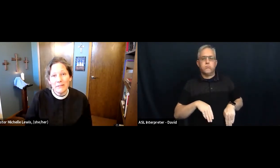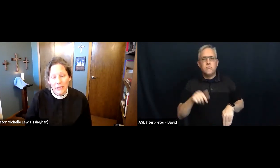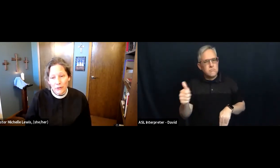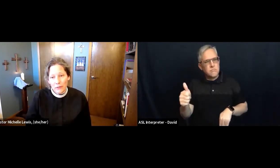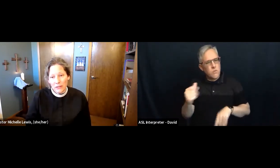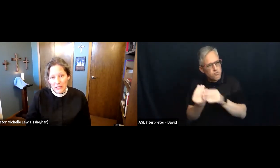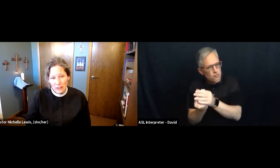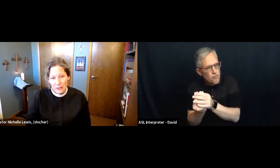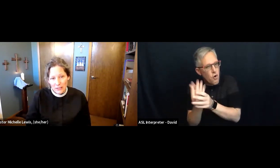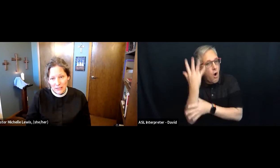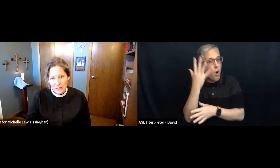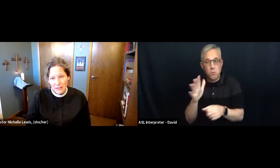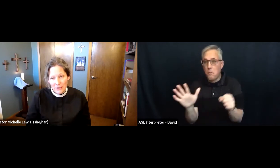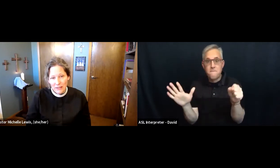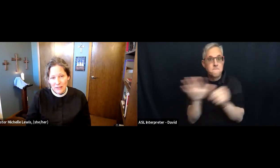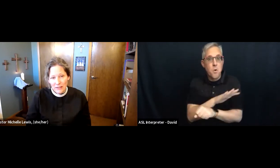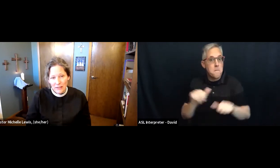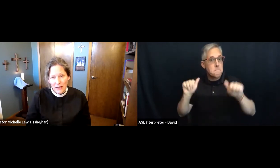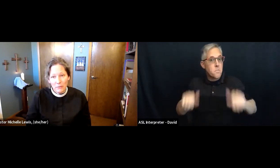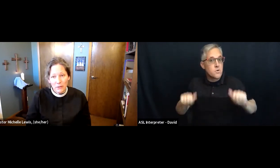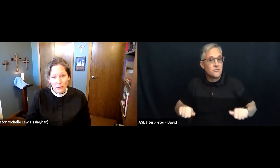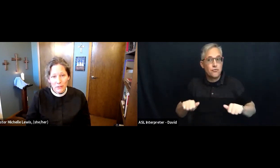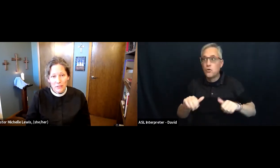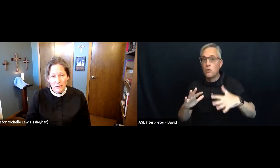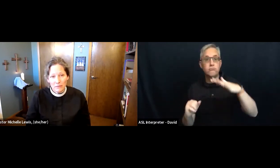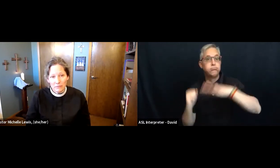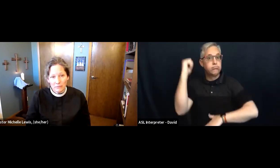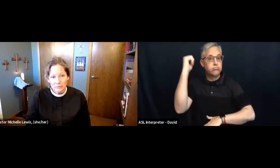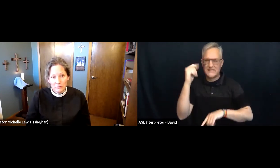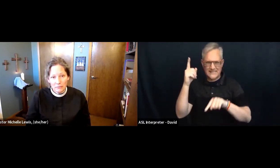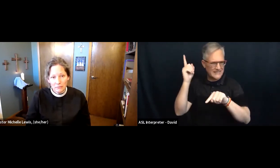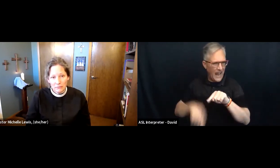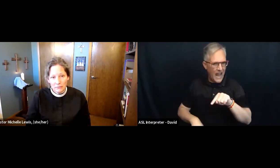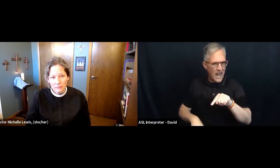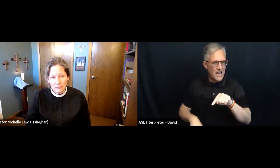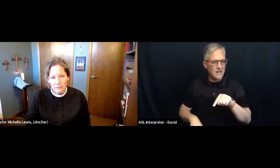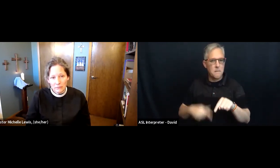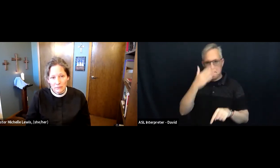because of sexual assault and abuse.